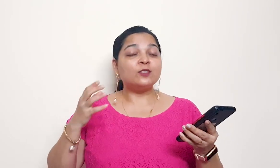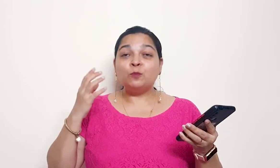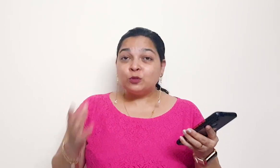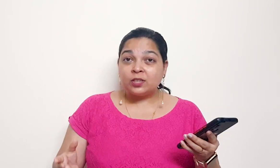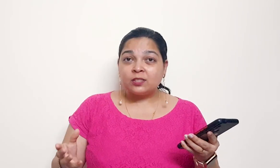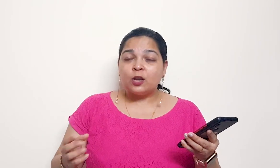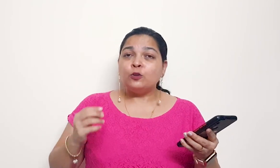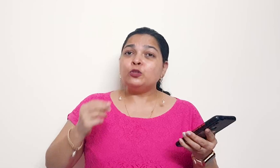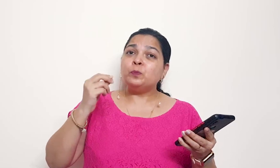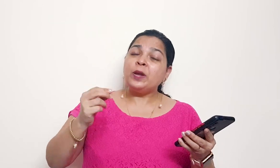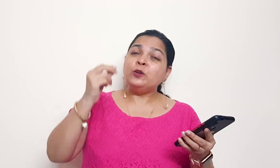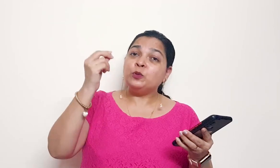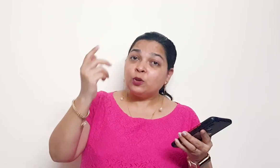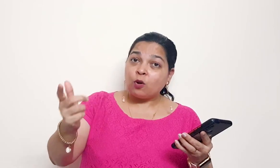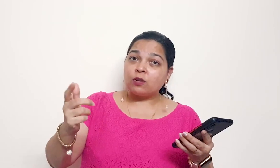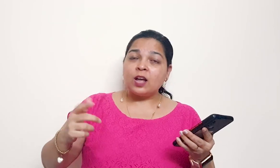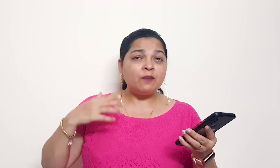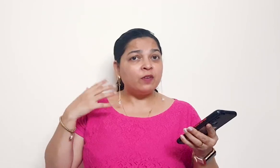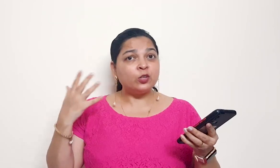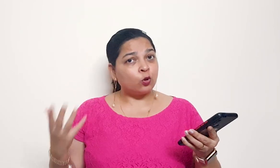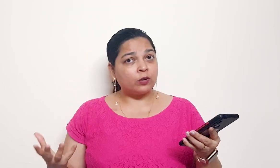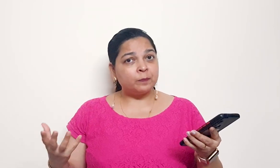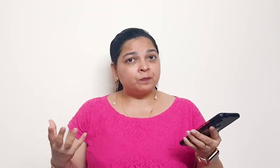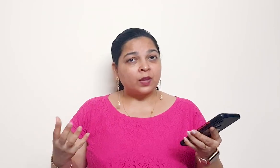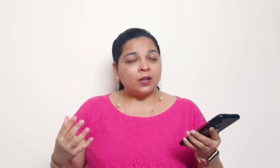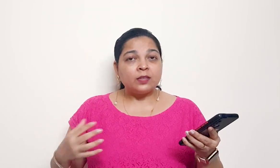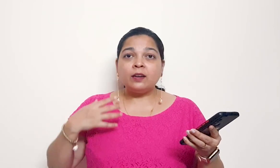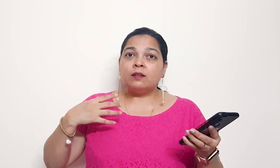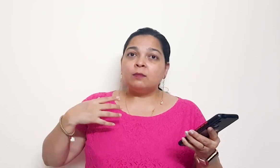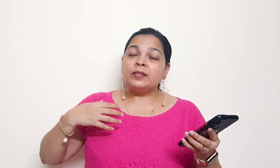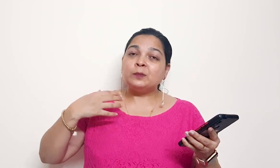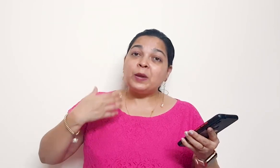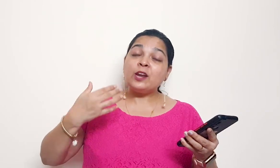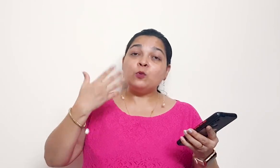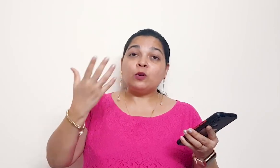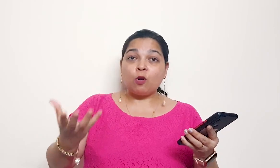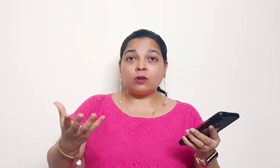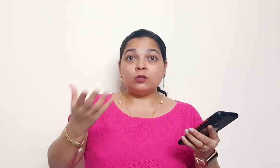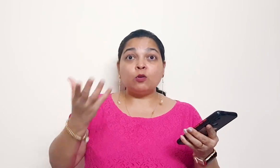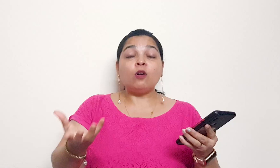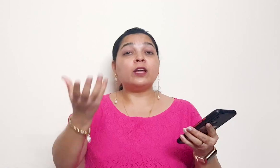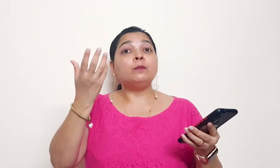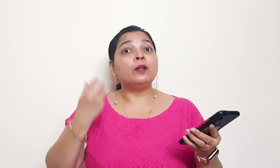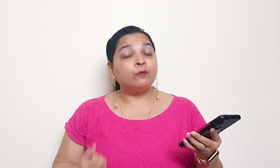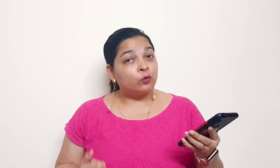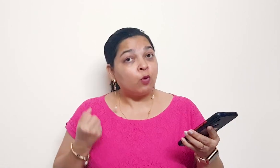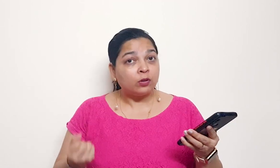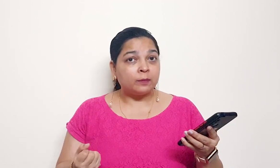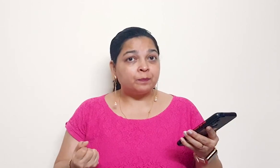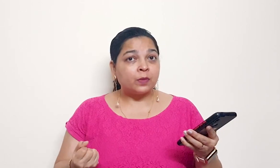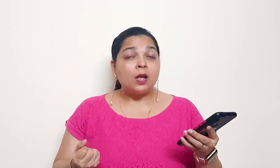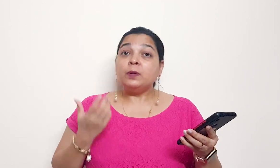God ask Moses to speak to the rock? Have you ever thought that by speaking to a rock, the rock can bring